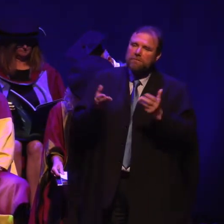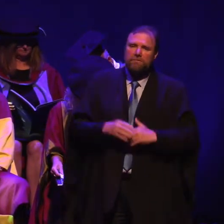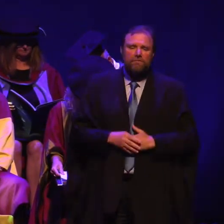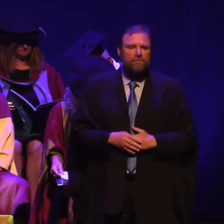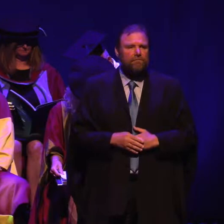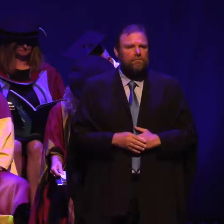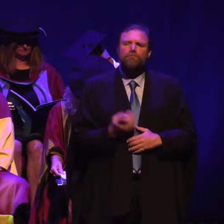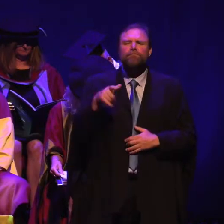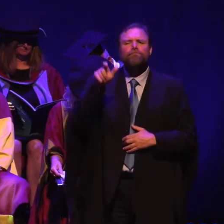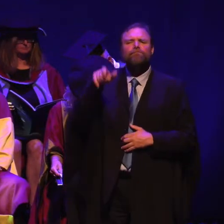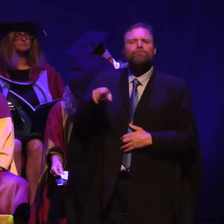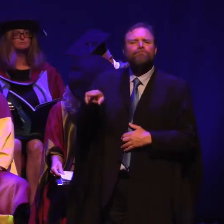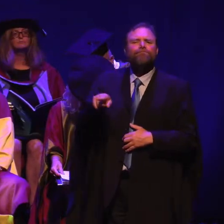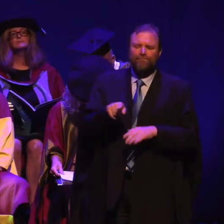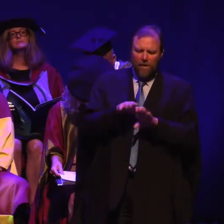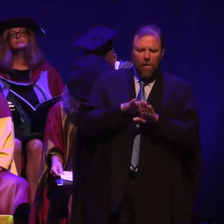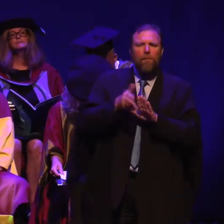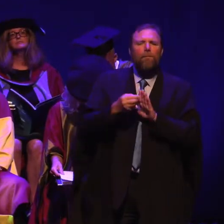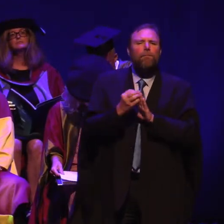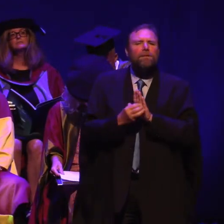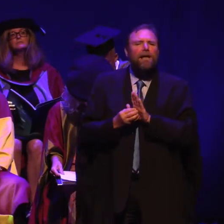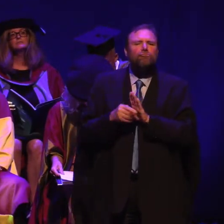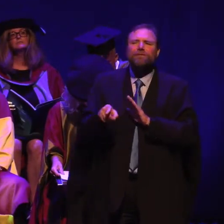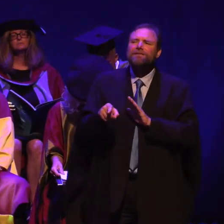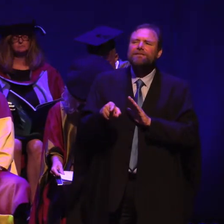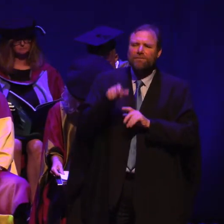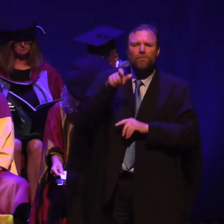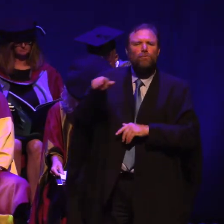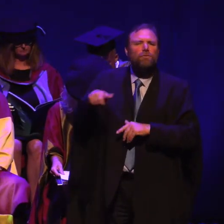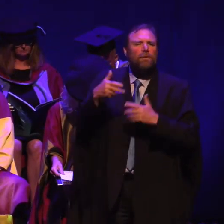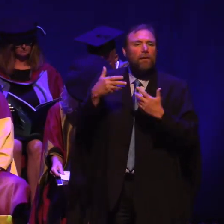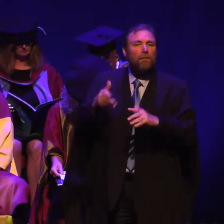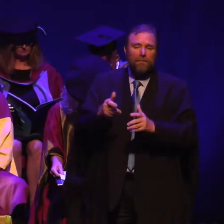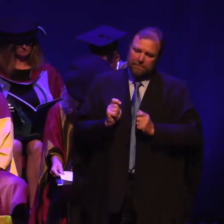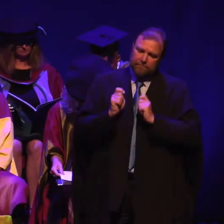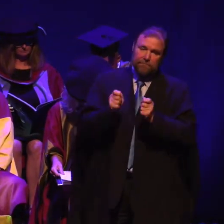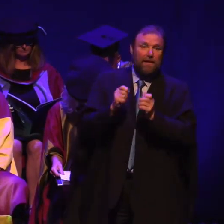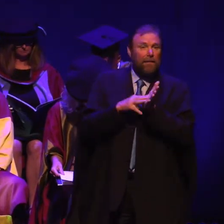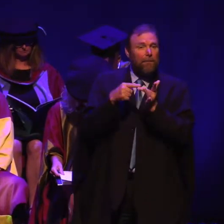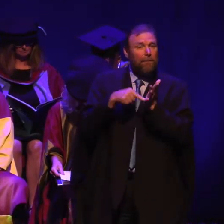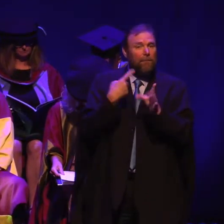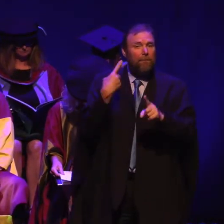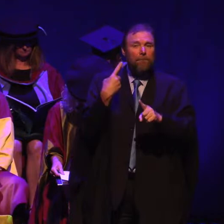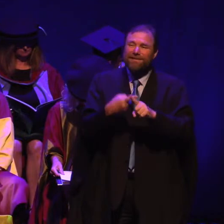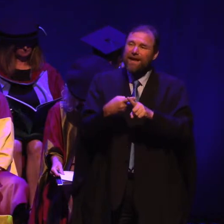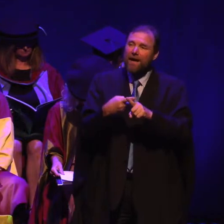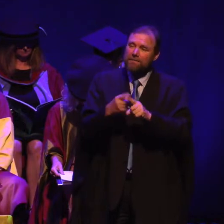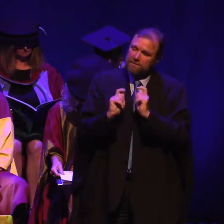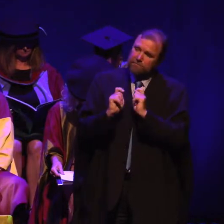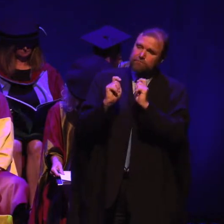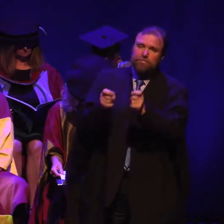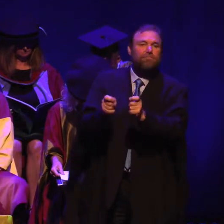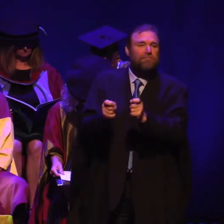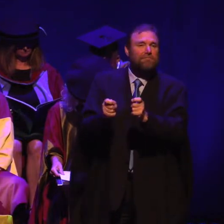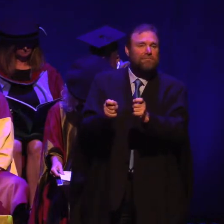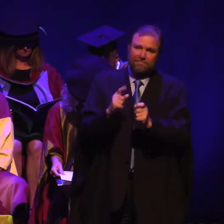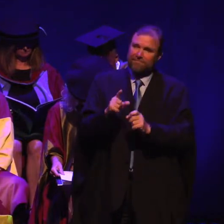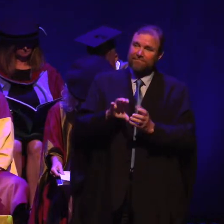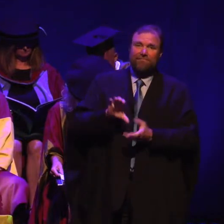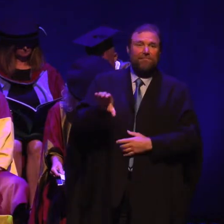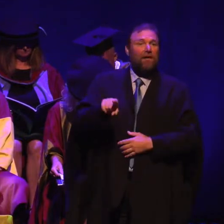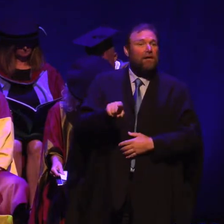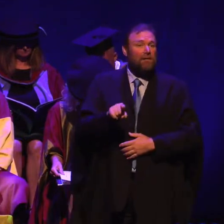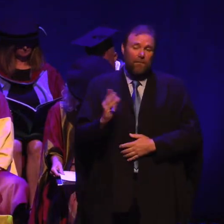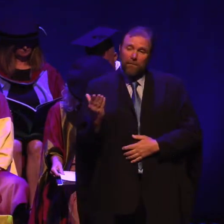a podiatry student, was awarded the prestigious MITACS Global Research Internship and spent 12 weeks at